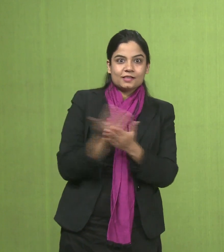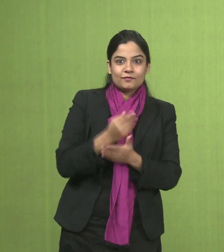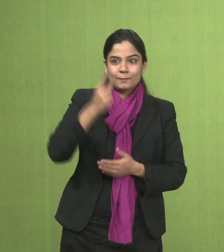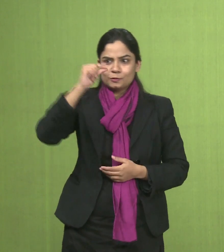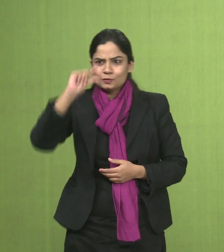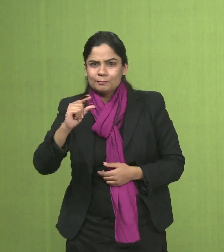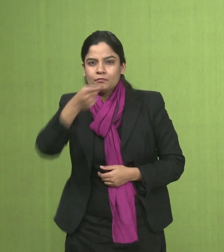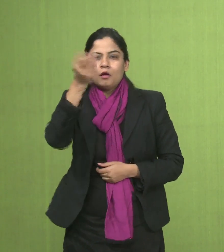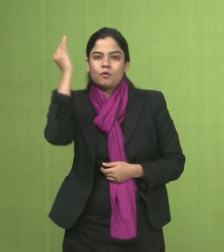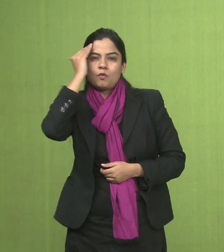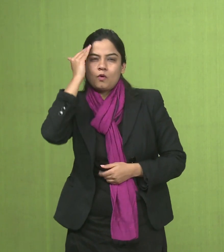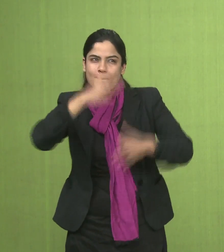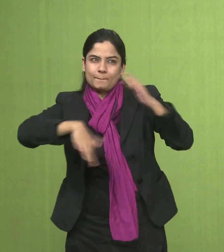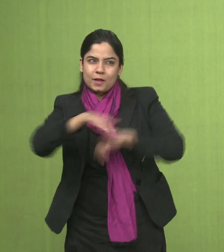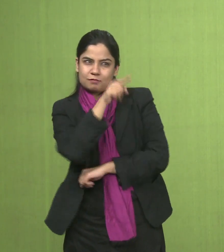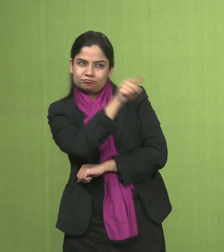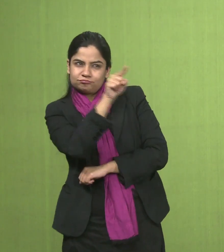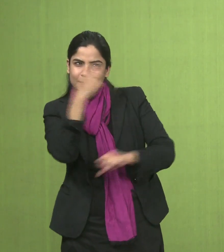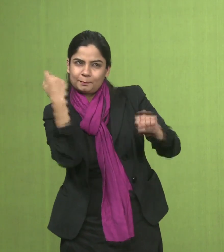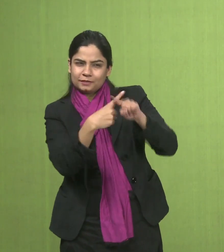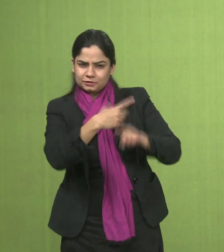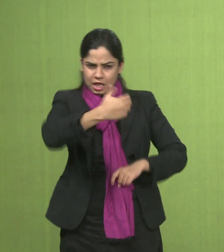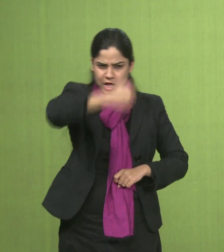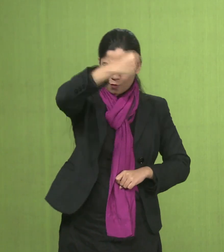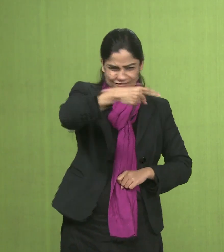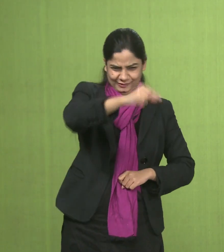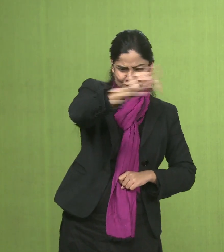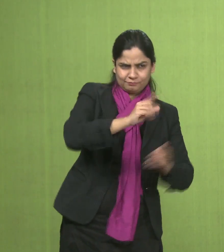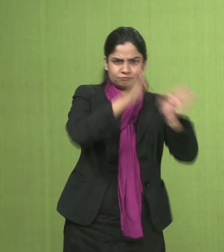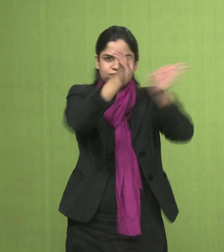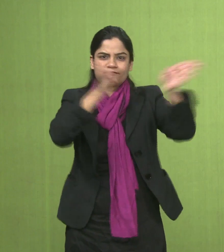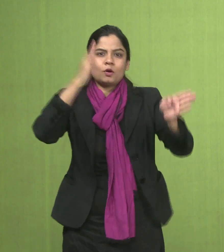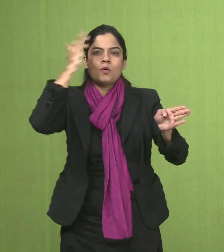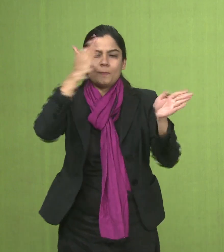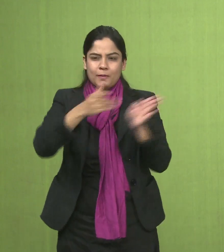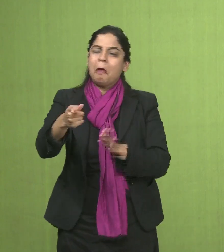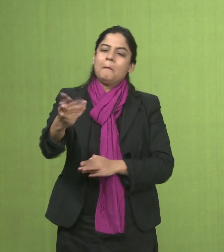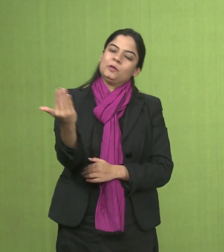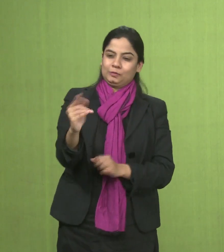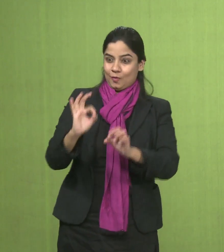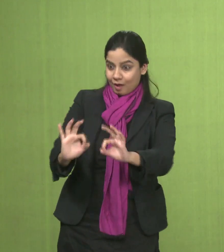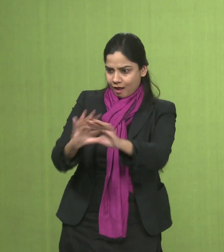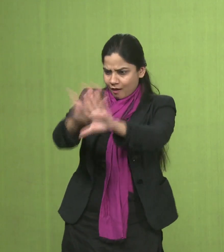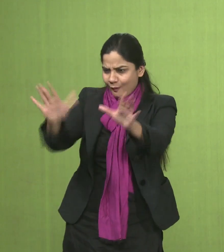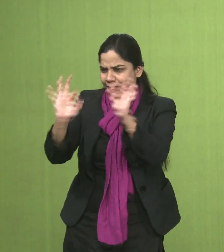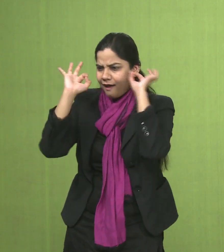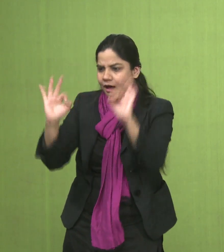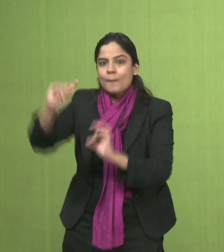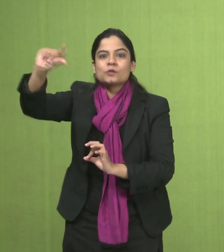Once the consumer is educated, they can demand safe, reliable, good quality products at a reasonable price. We